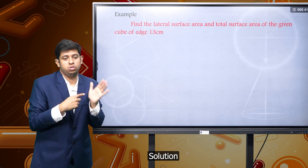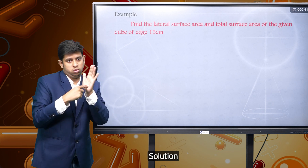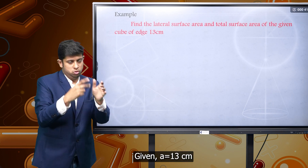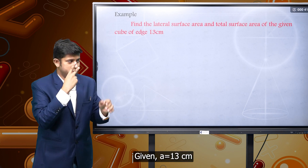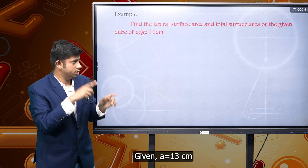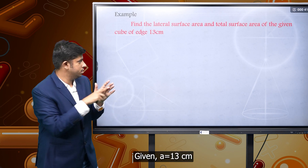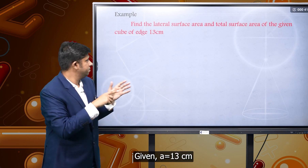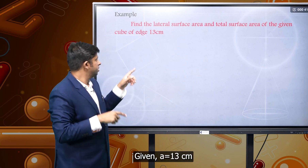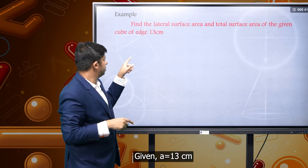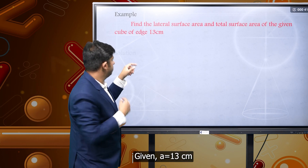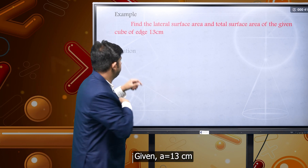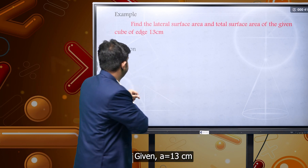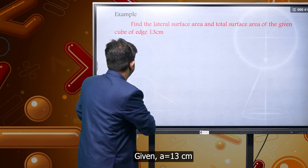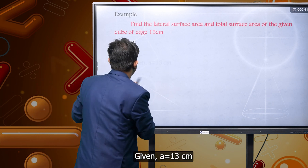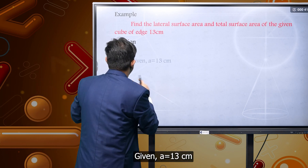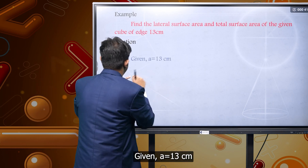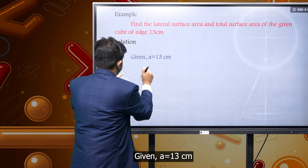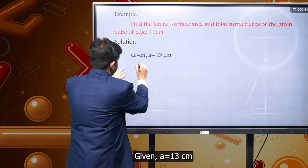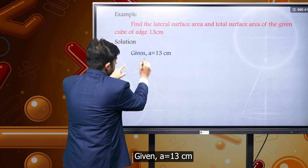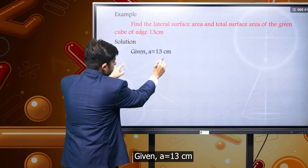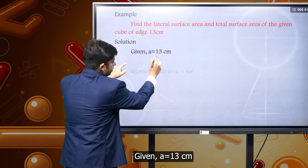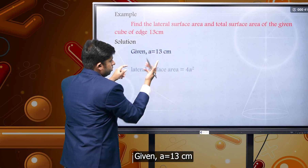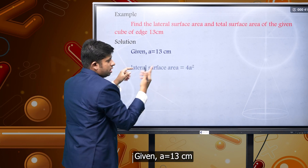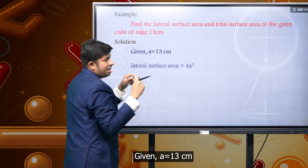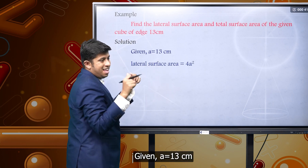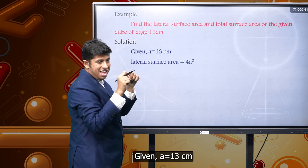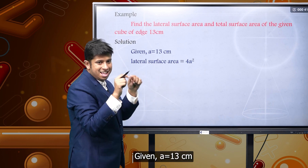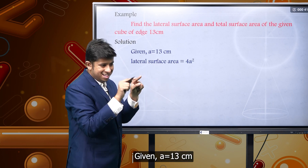Solution. Given A is equal to 13 cm.